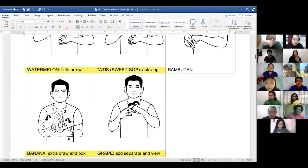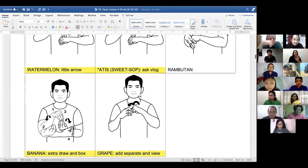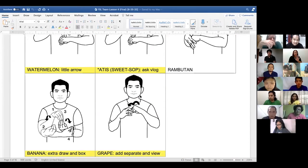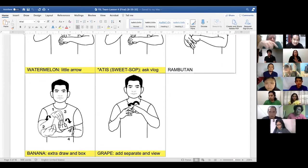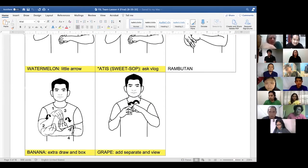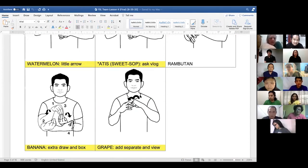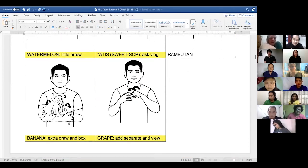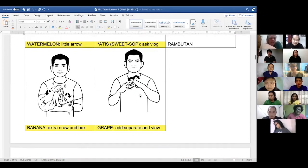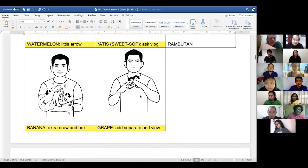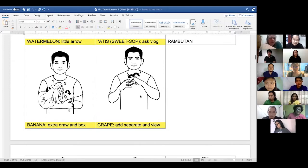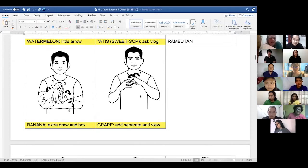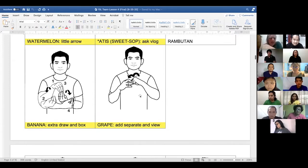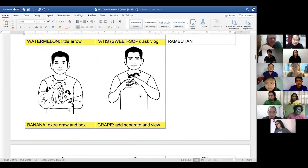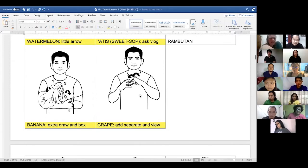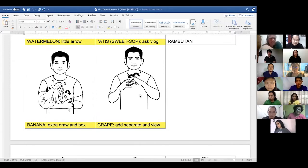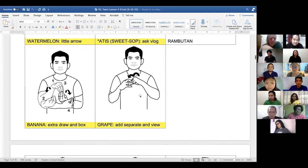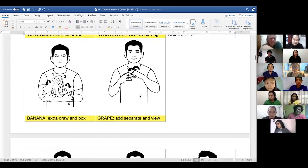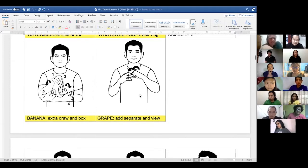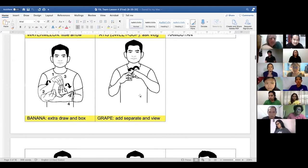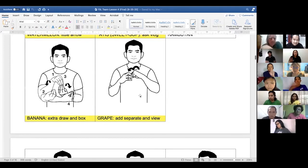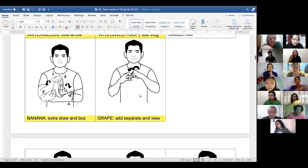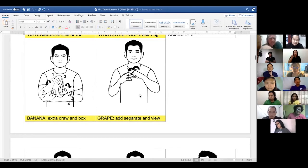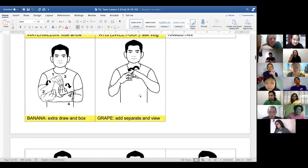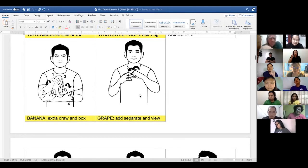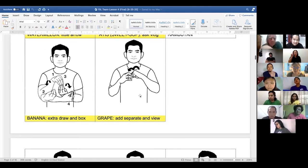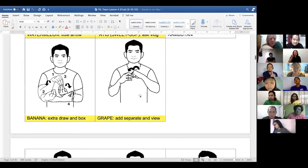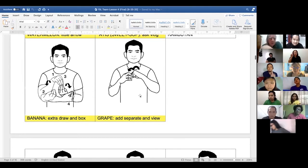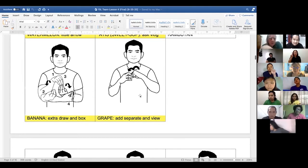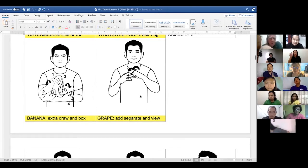Okay, so let's go back up.